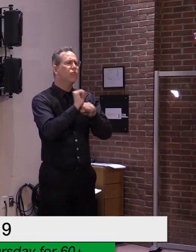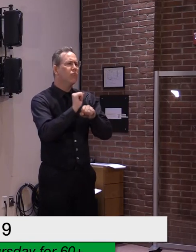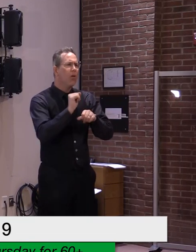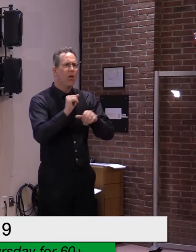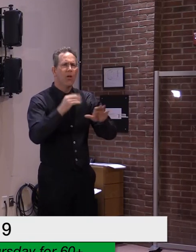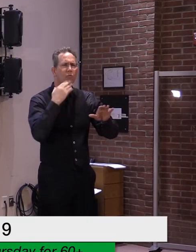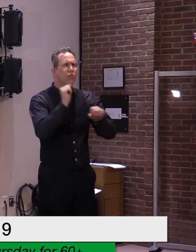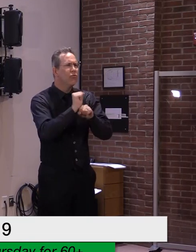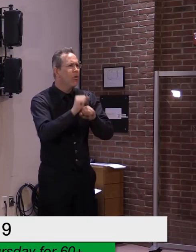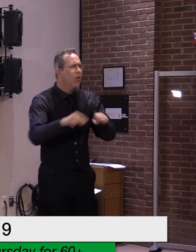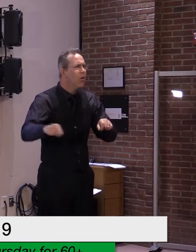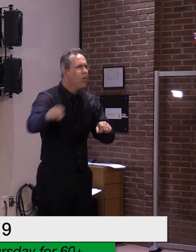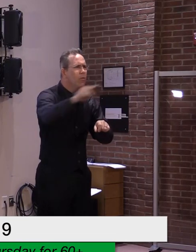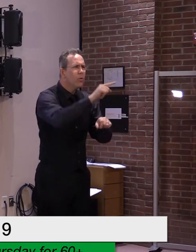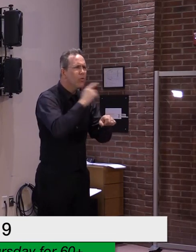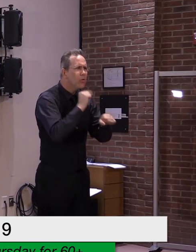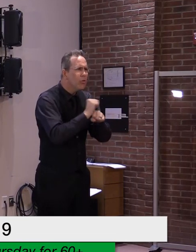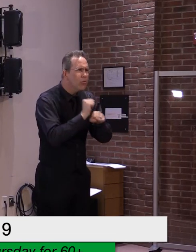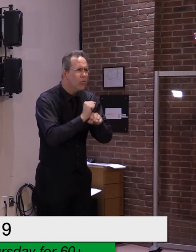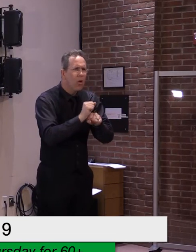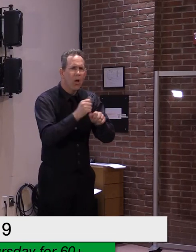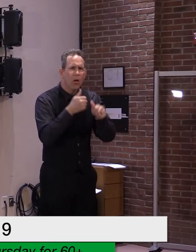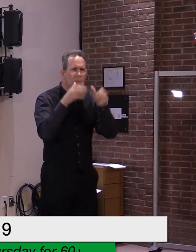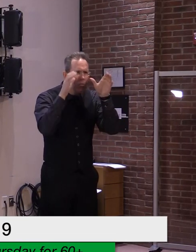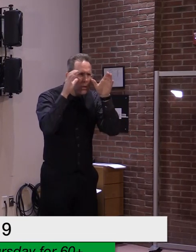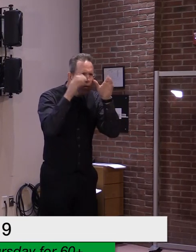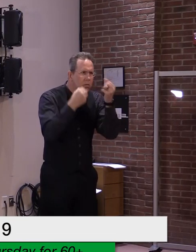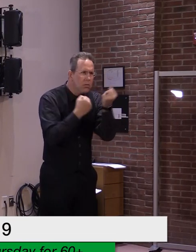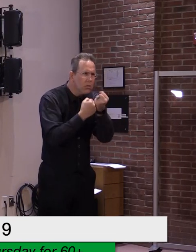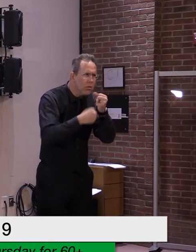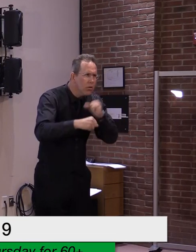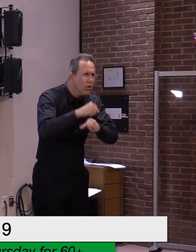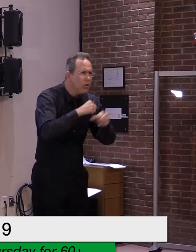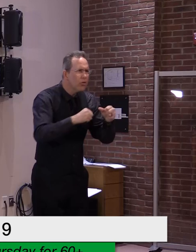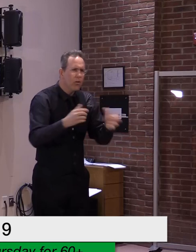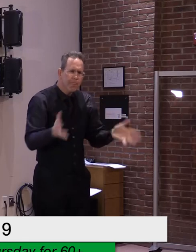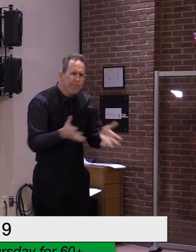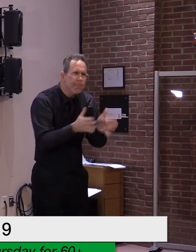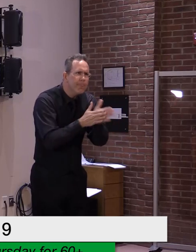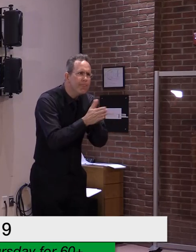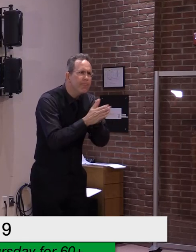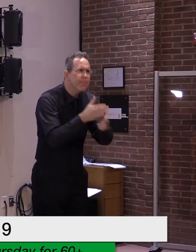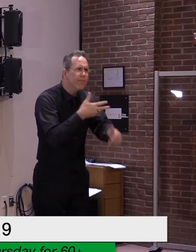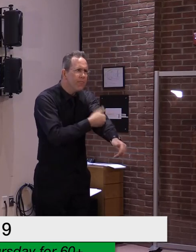fatalities overall since the vaccination program has started in earnest.